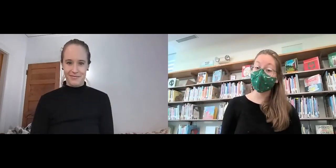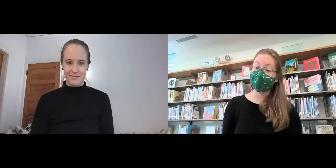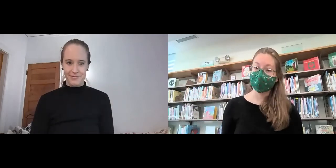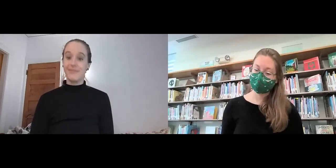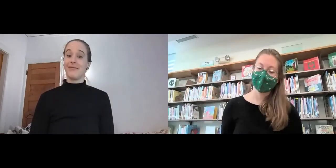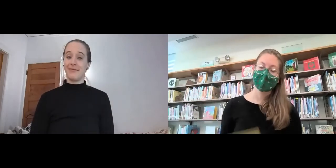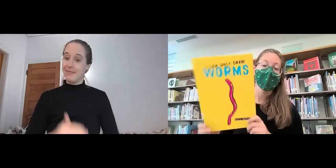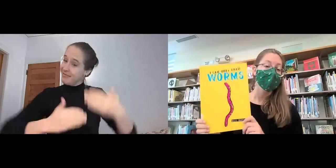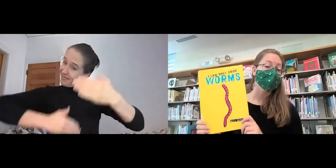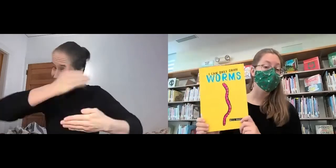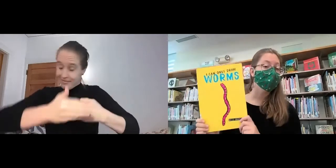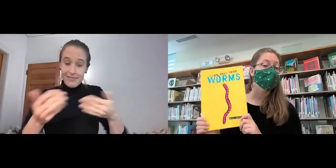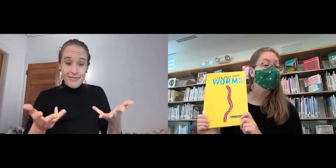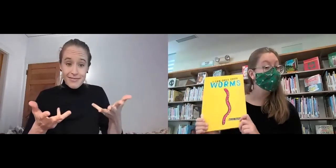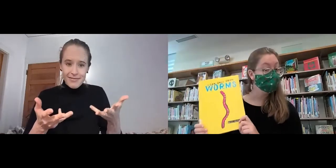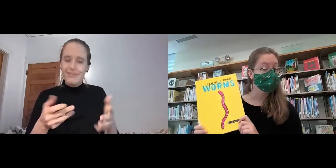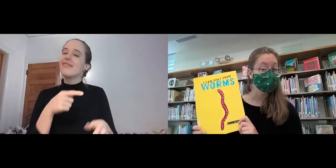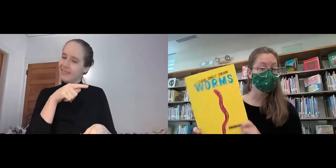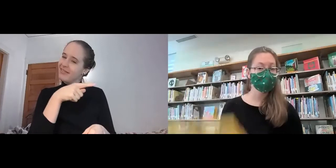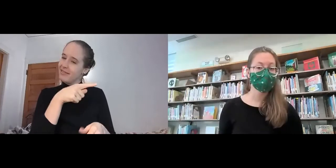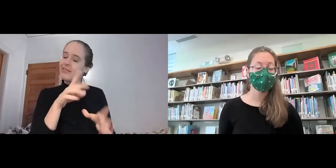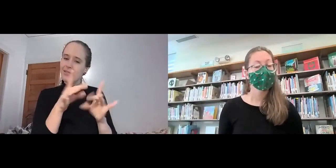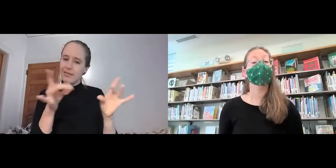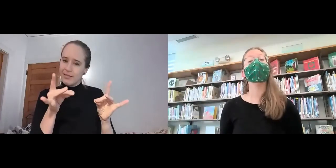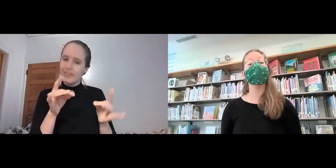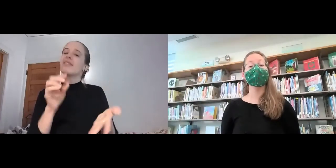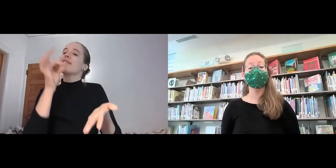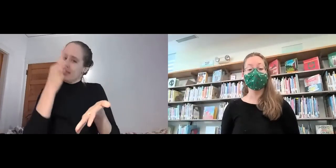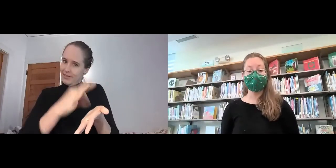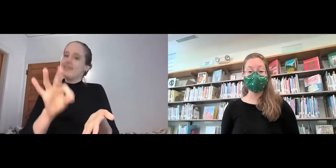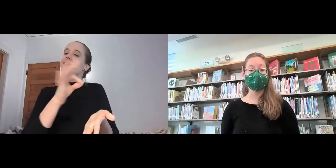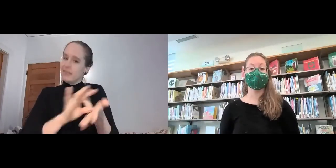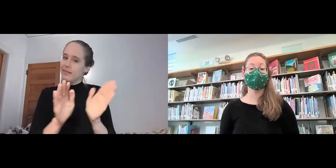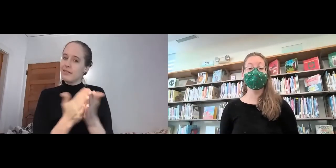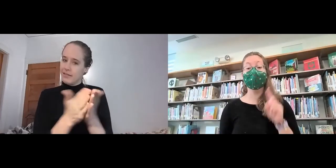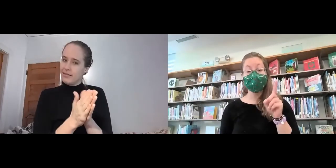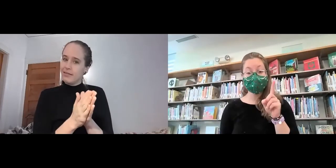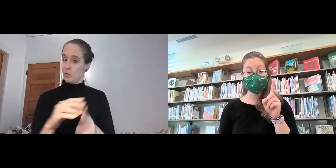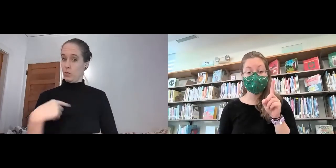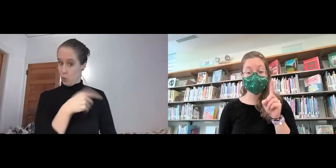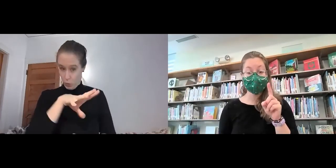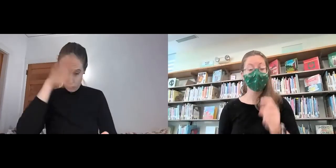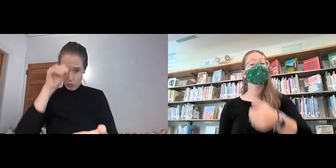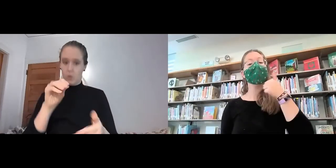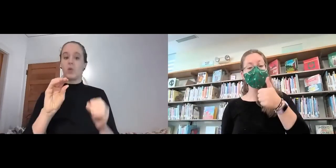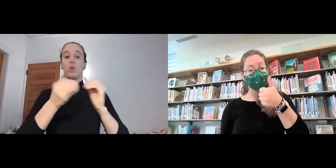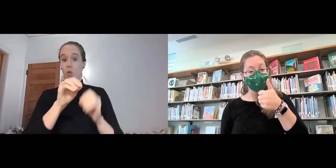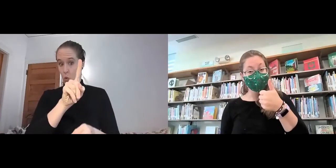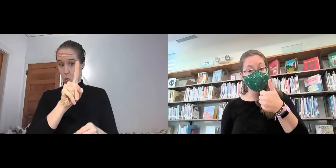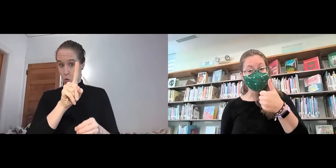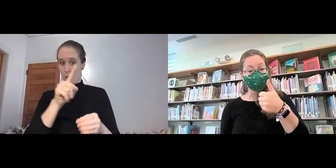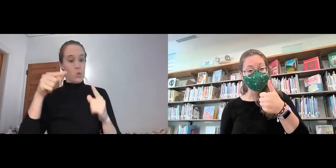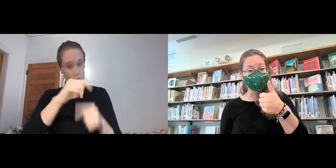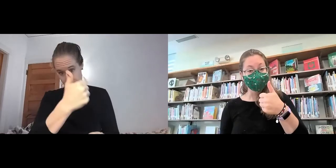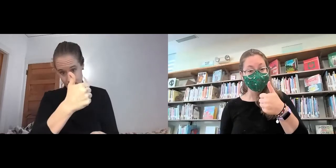And then, because this is a counting book, we're going to do numbers 1 through 10.